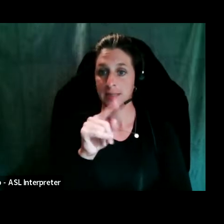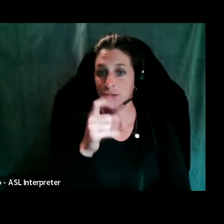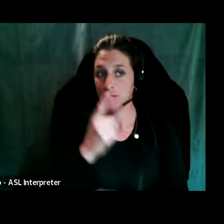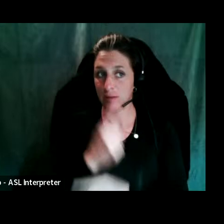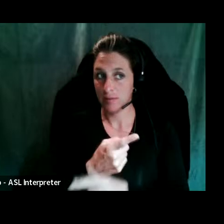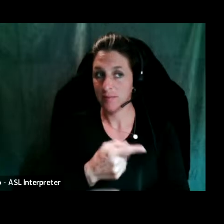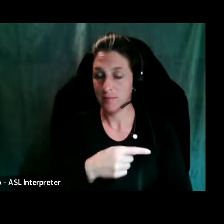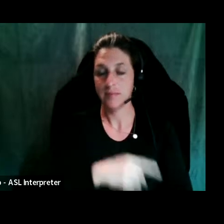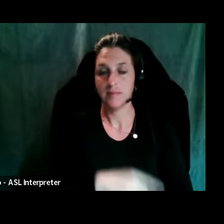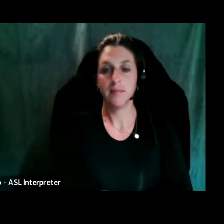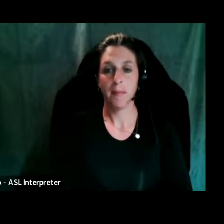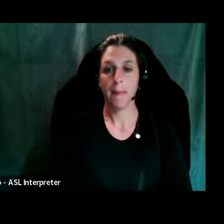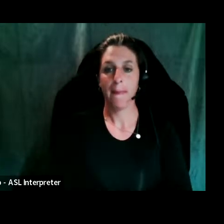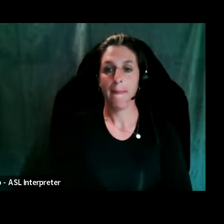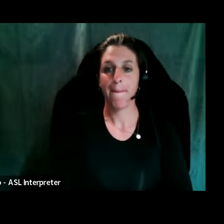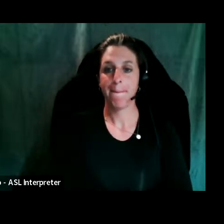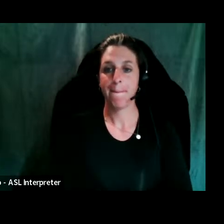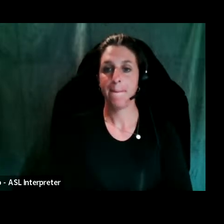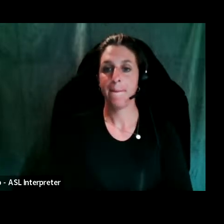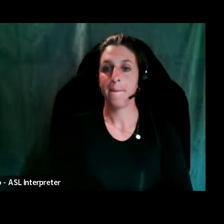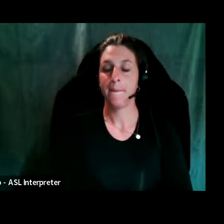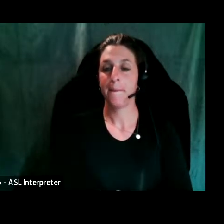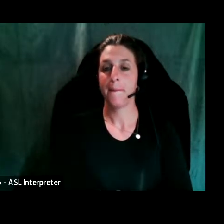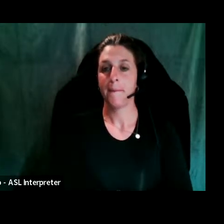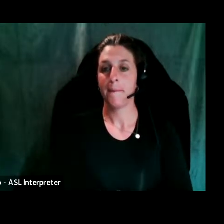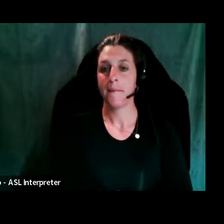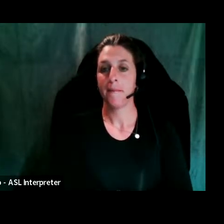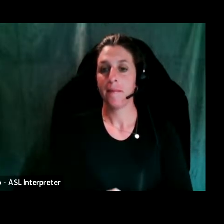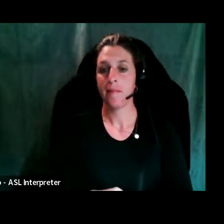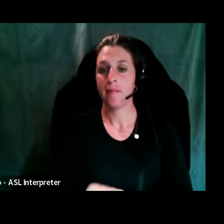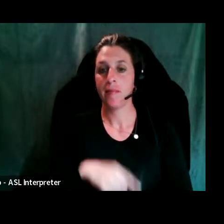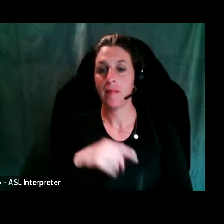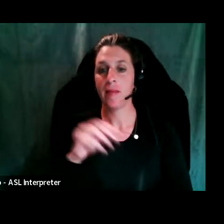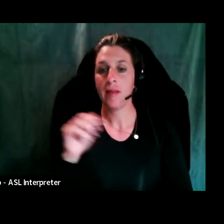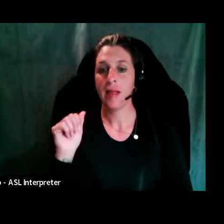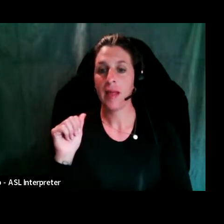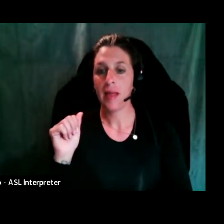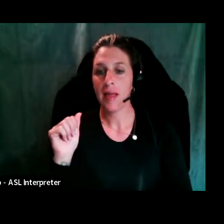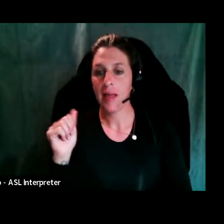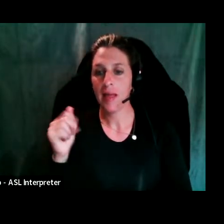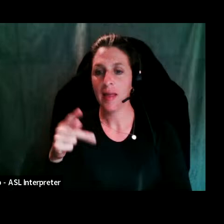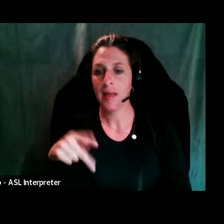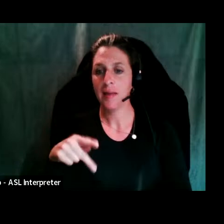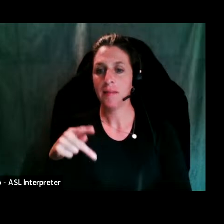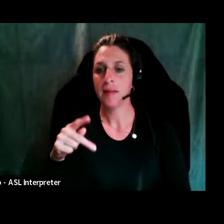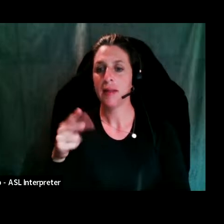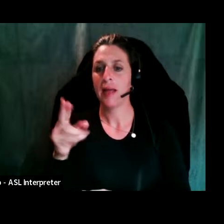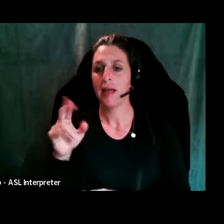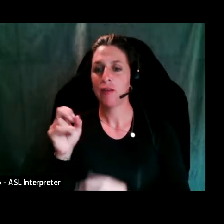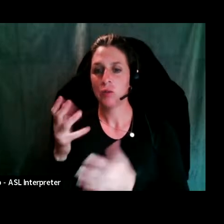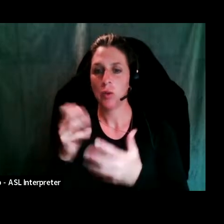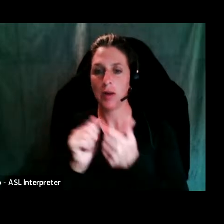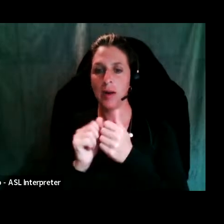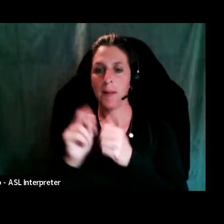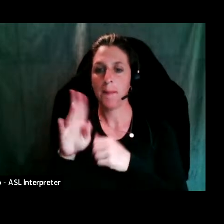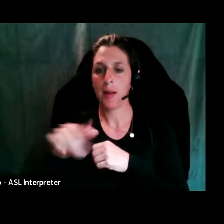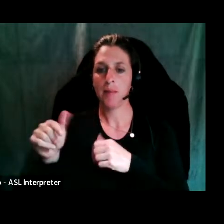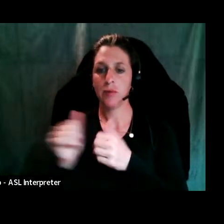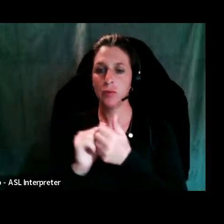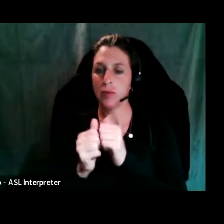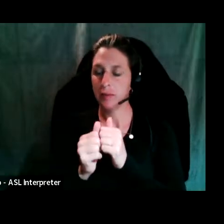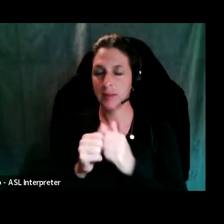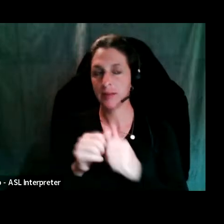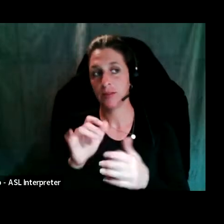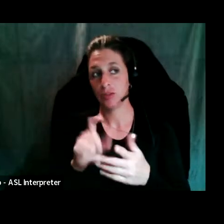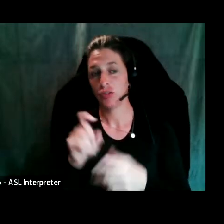Yeah. AP Harris, he won a barbecuing contest apparently, so it should be good. Yeah. Nice. Thank